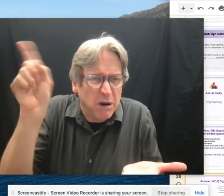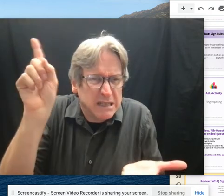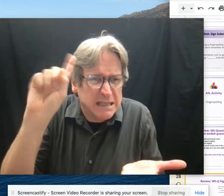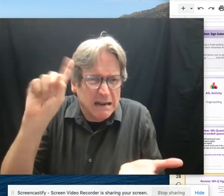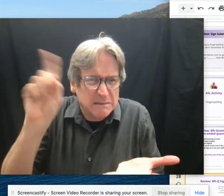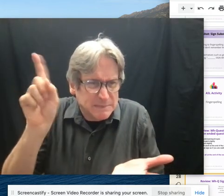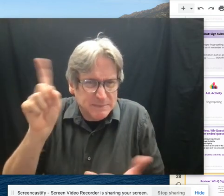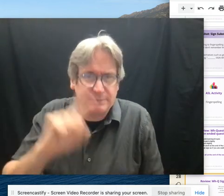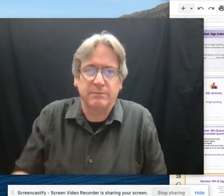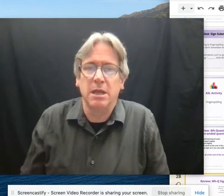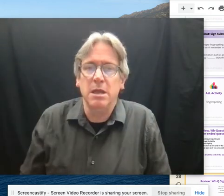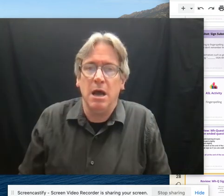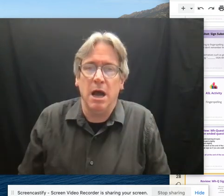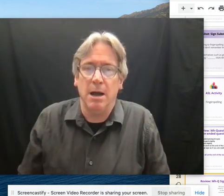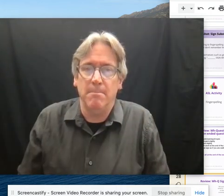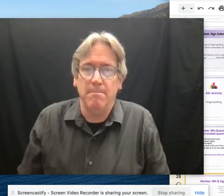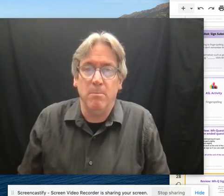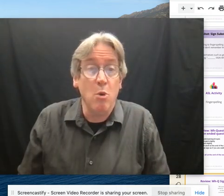is that?